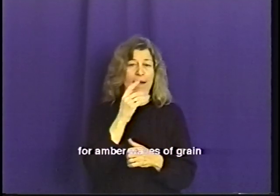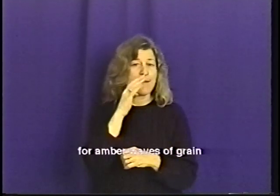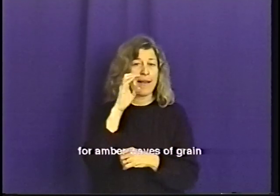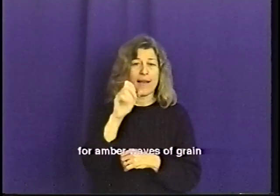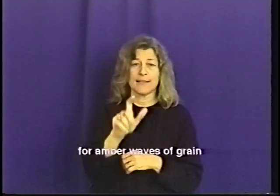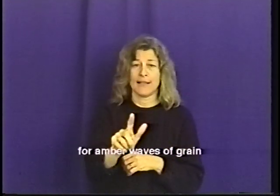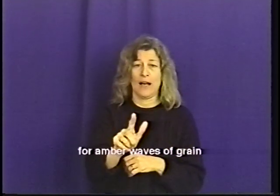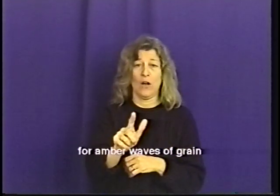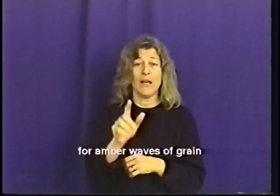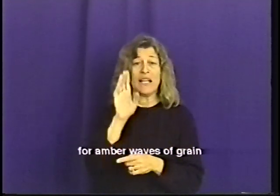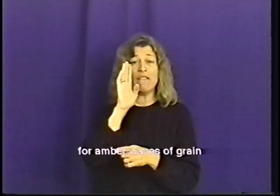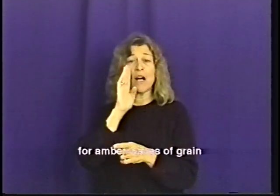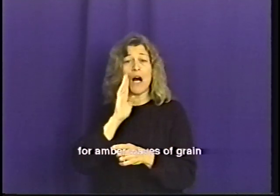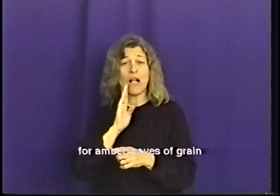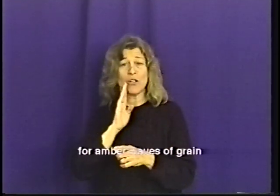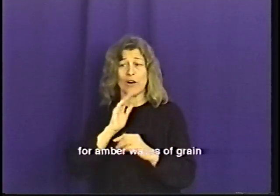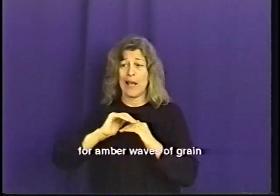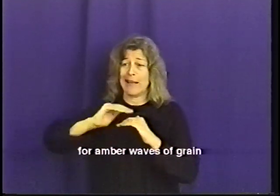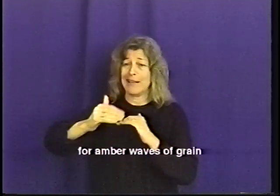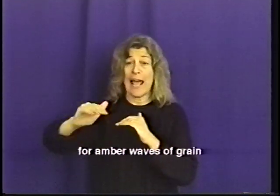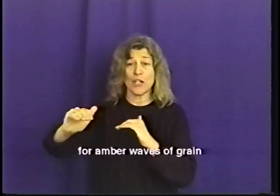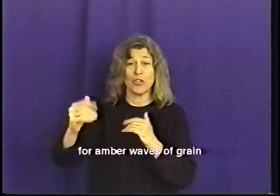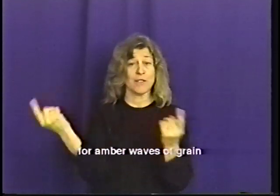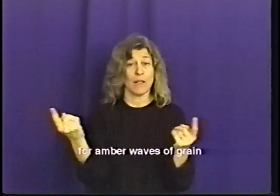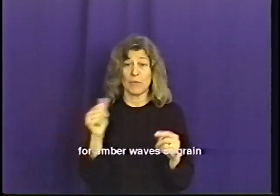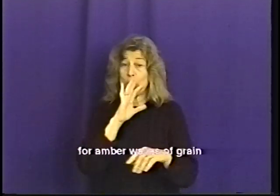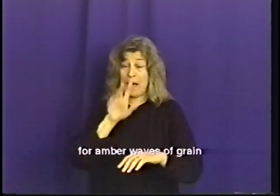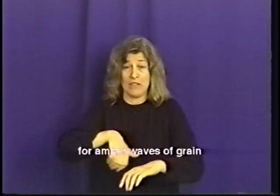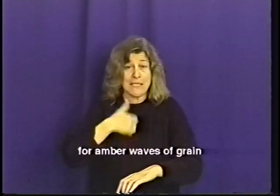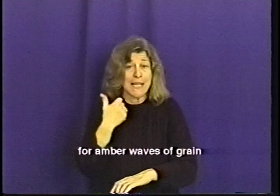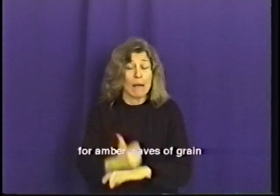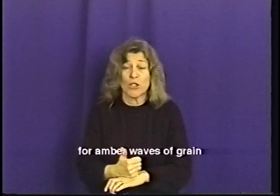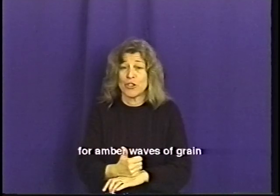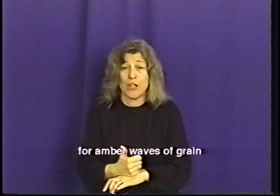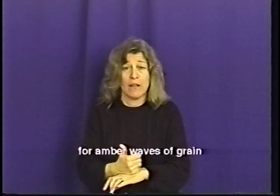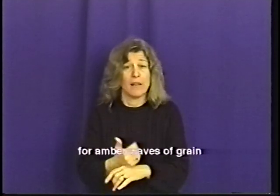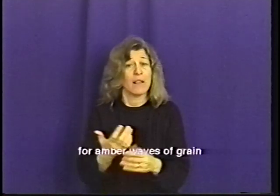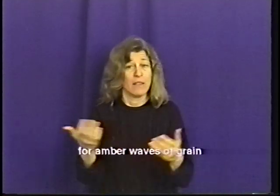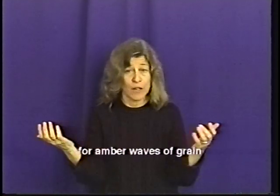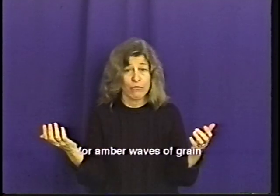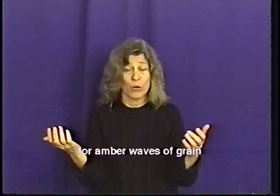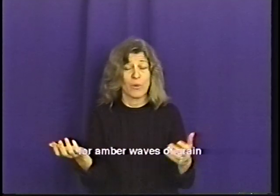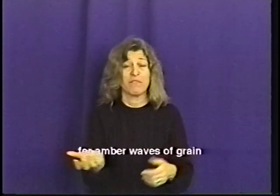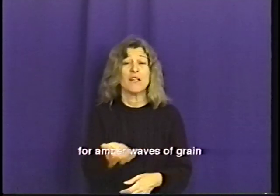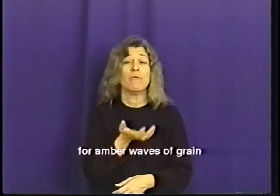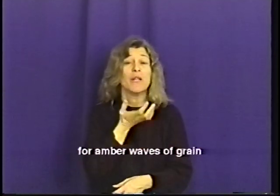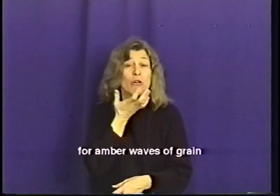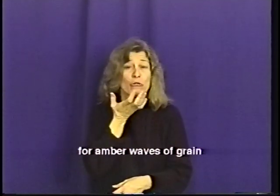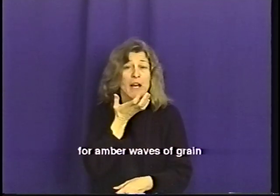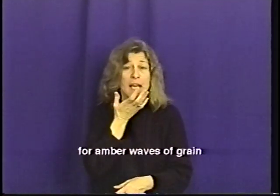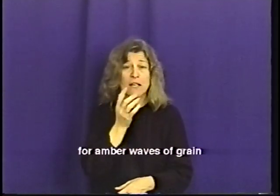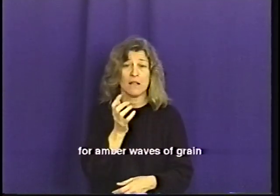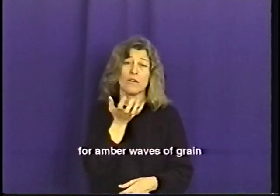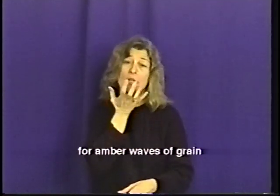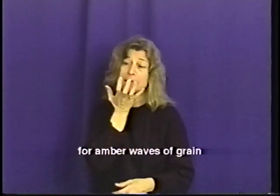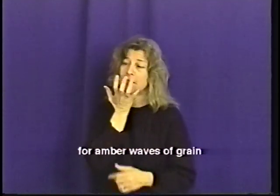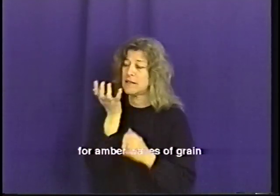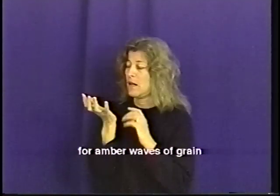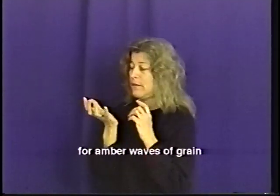in ASL give a color and an action to something you haven't established yet. Therefore, you have to give me the grain. This is the sign